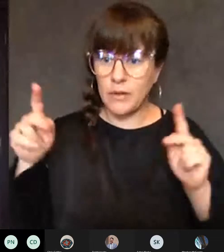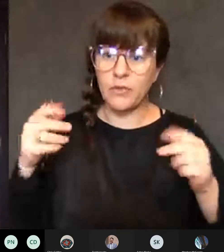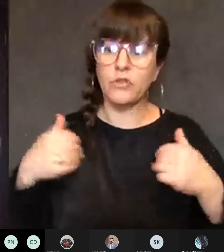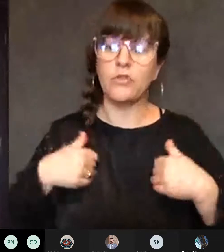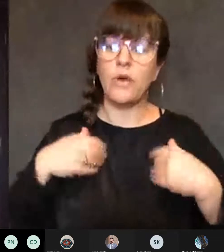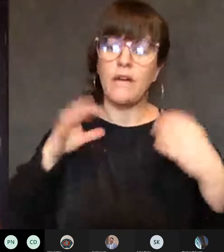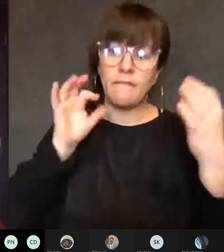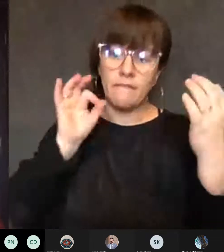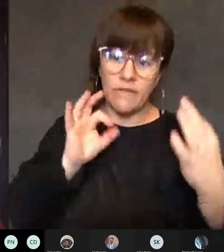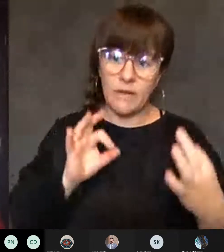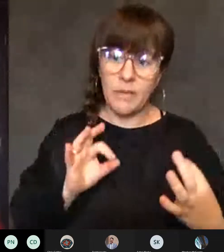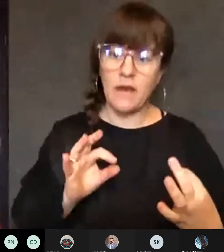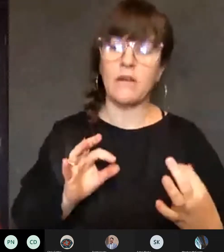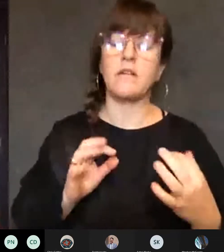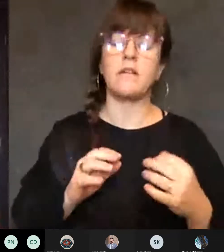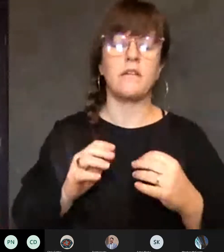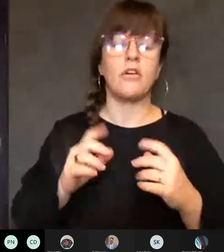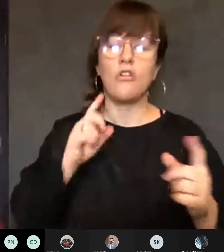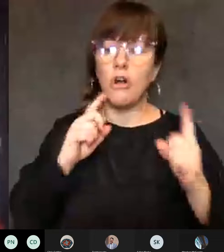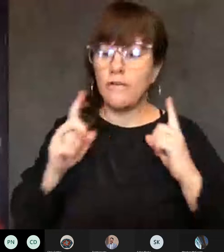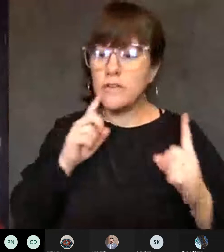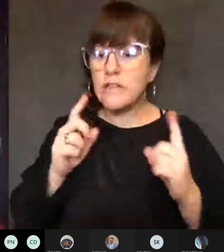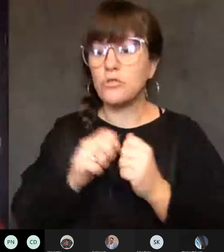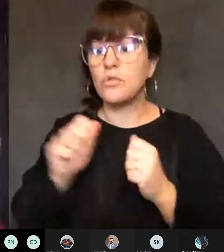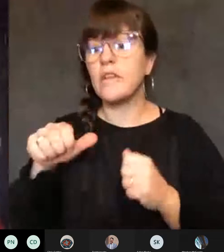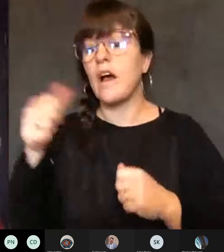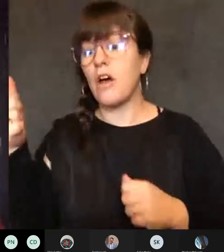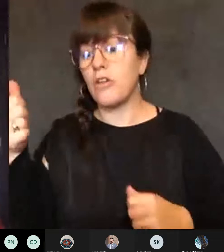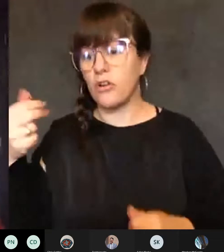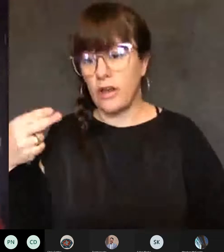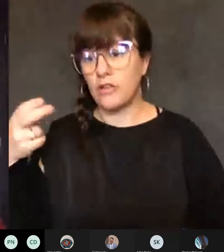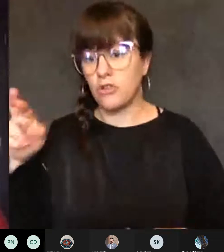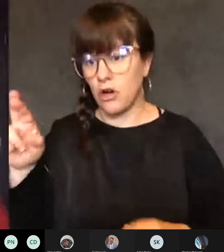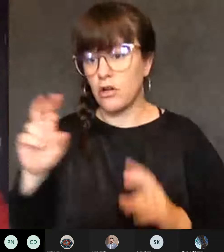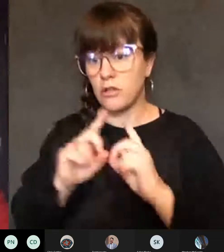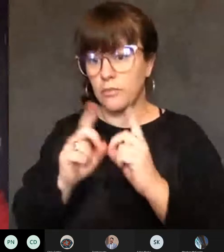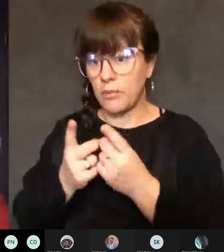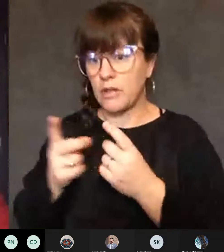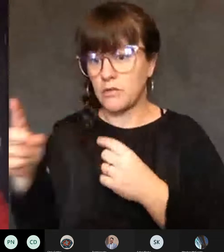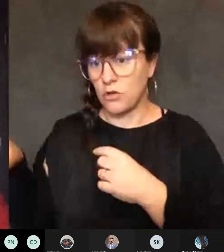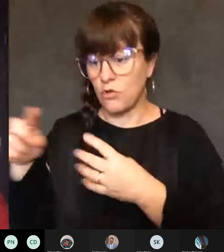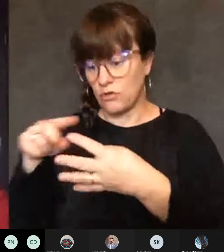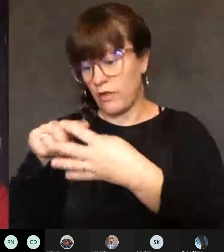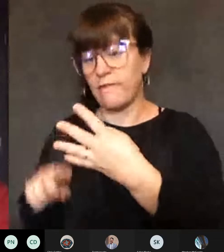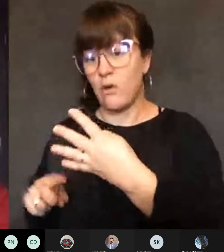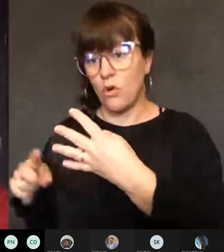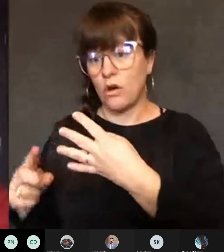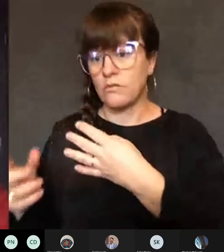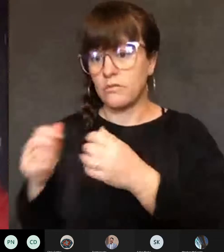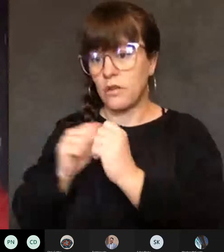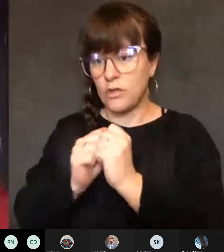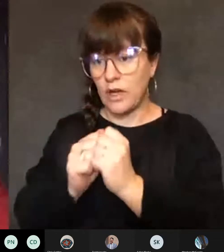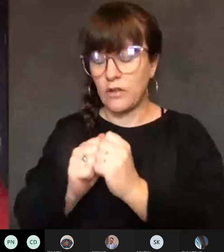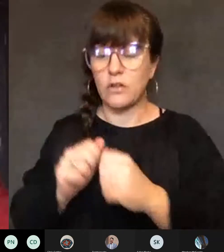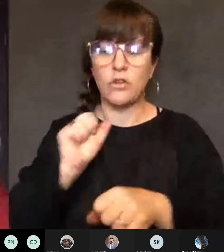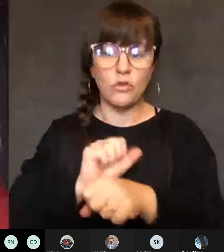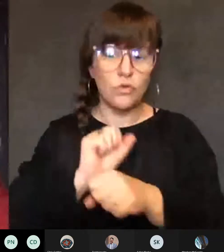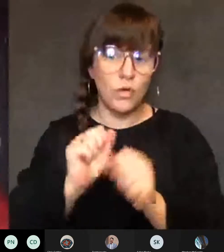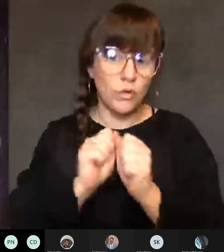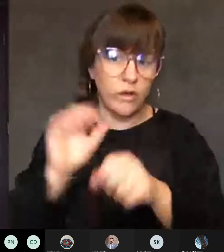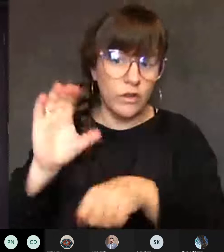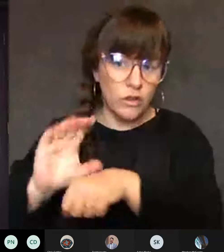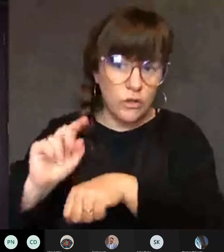conversations with other HR departments from the colleges that are embarking on this, and to work with consultants and people who really